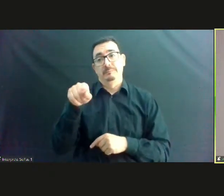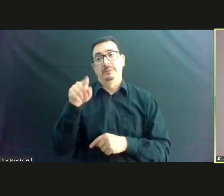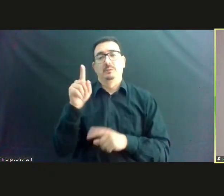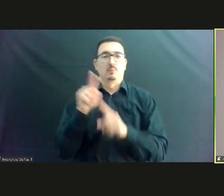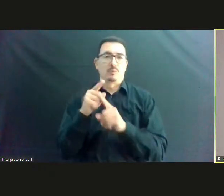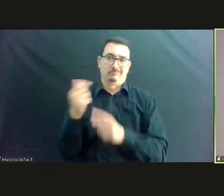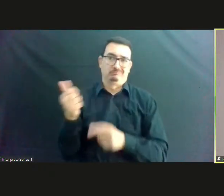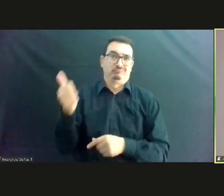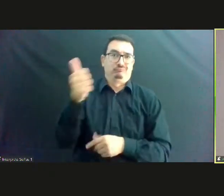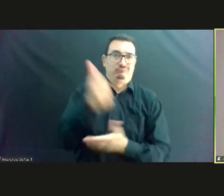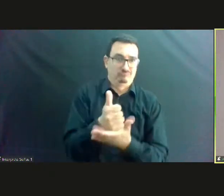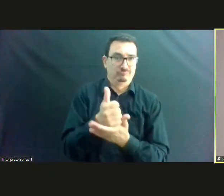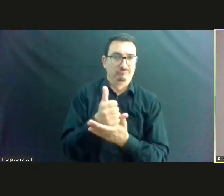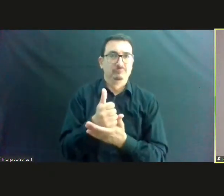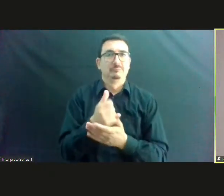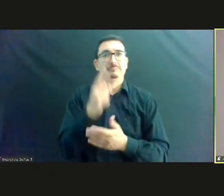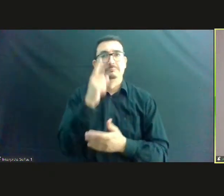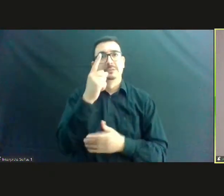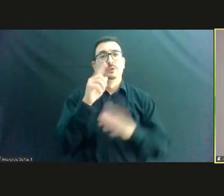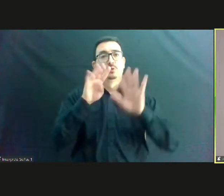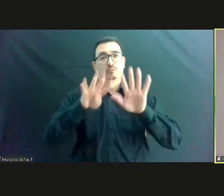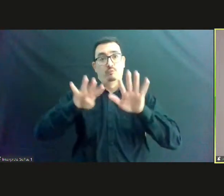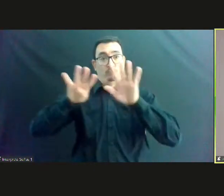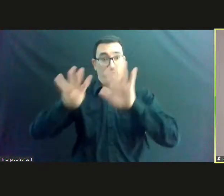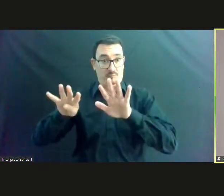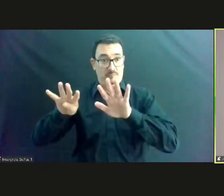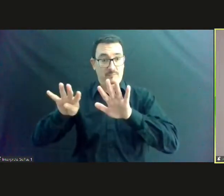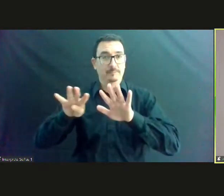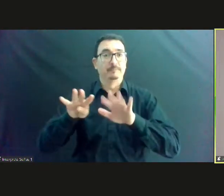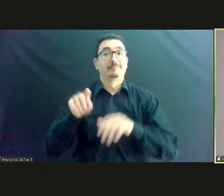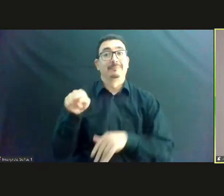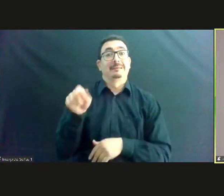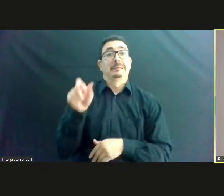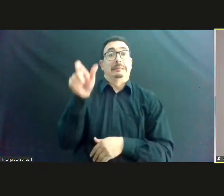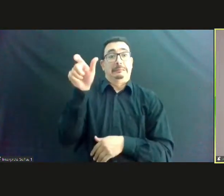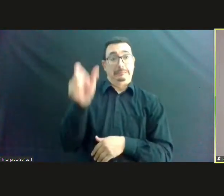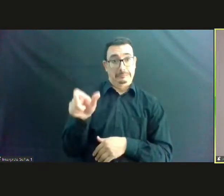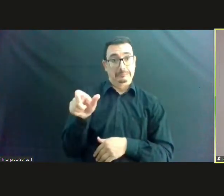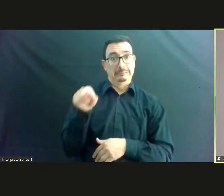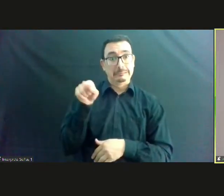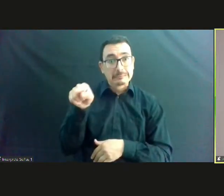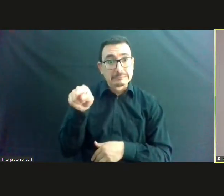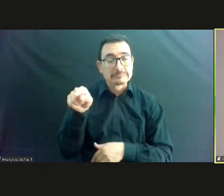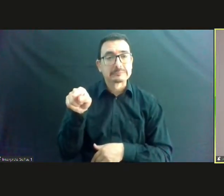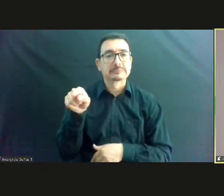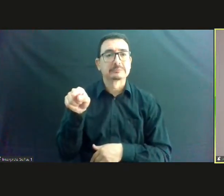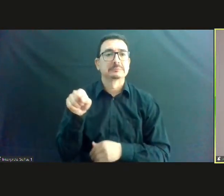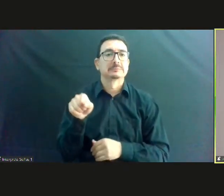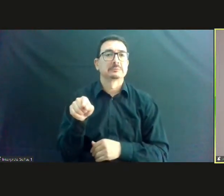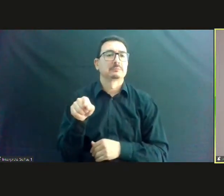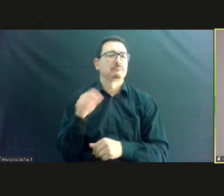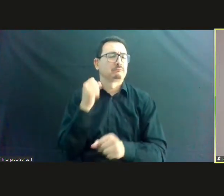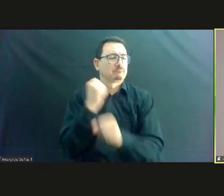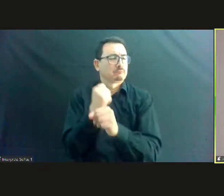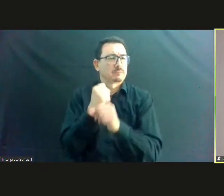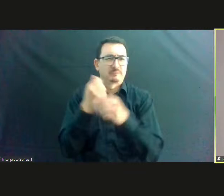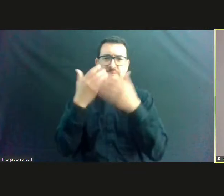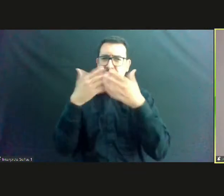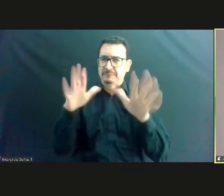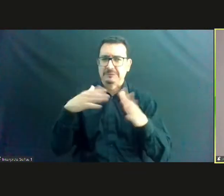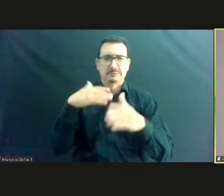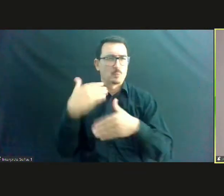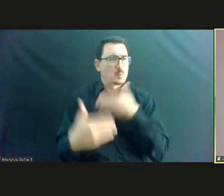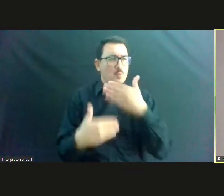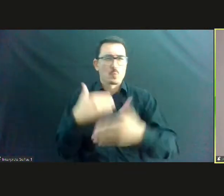national reports on human rights issues for 5 years. Mrs. Aizata served as minister counselor at the permanent mission of